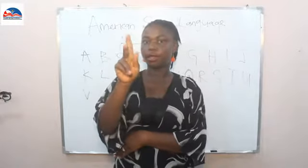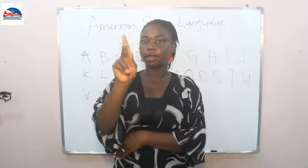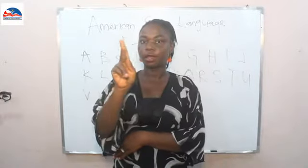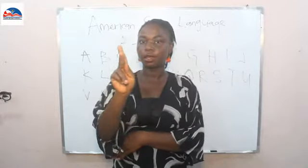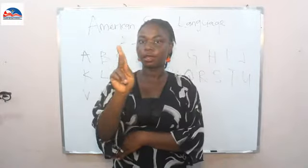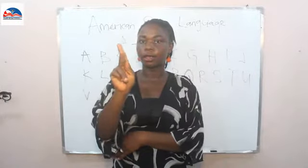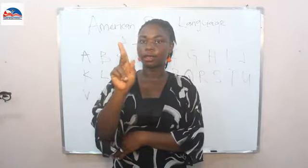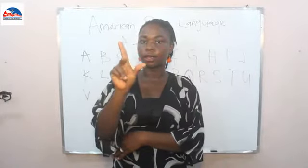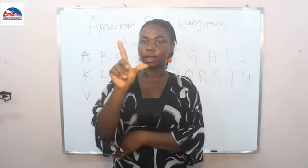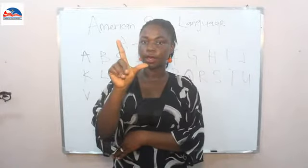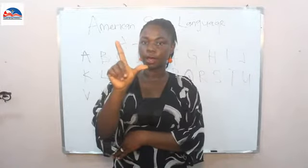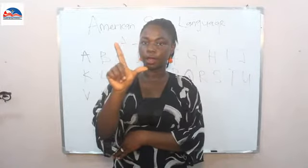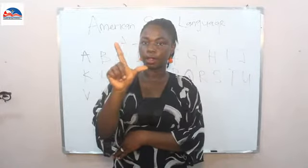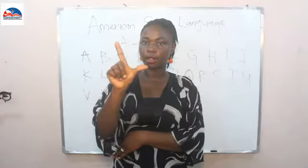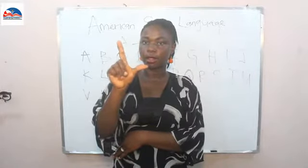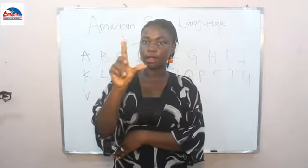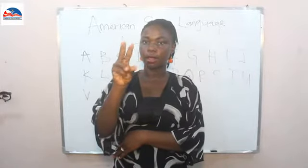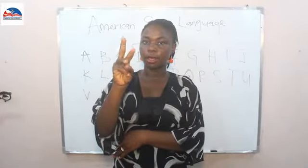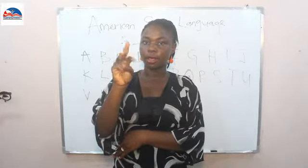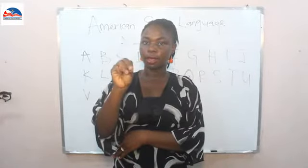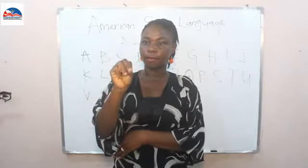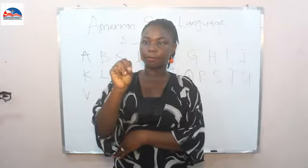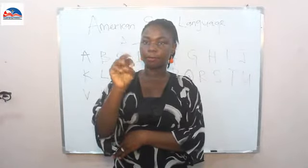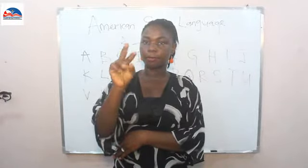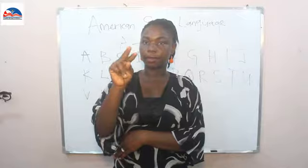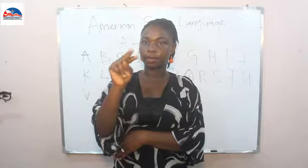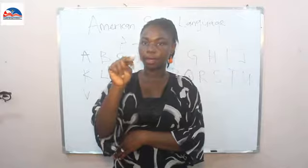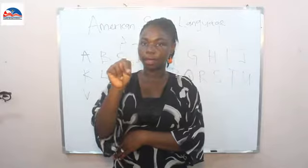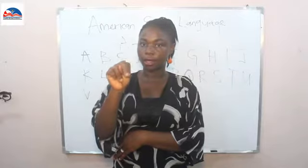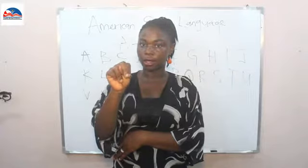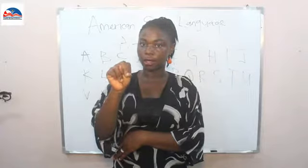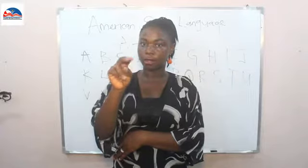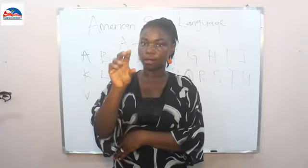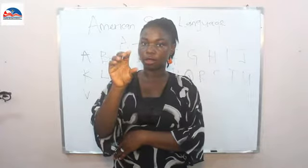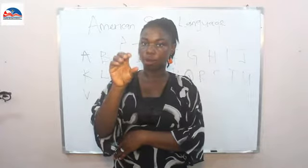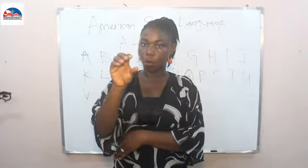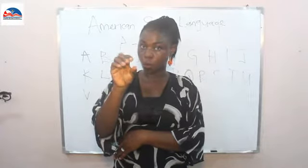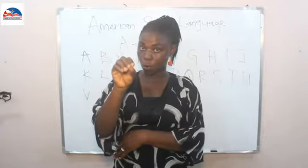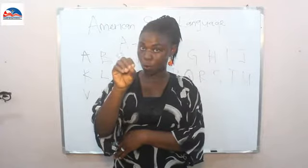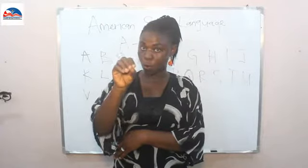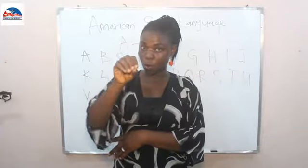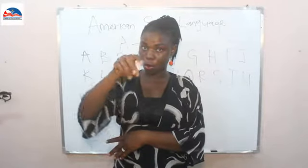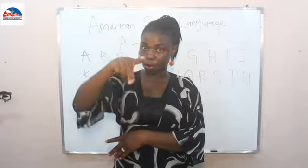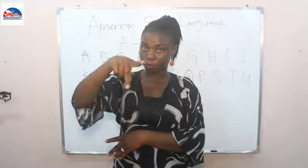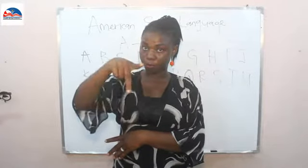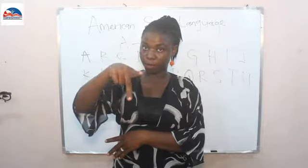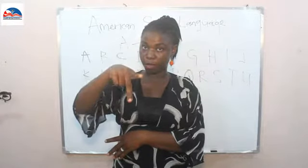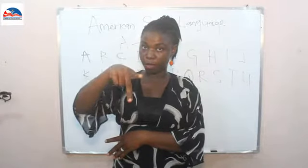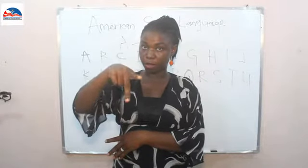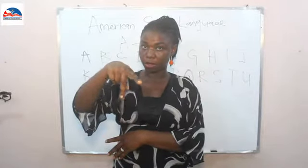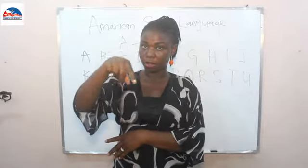K, L, M, N, O, P,